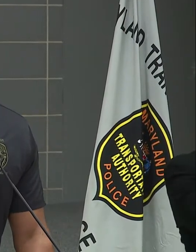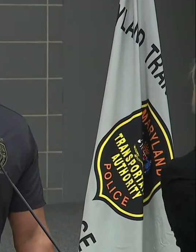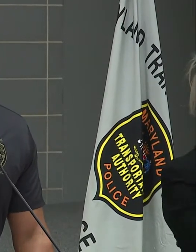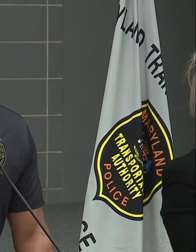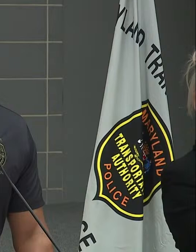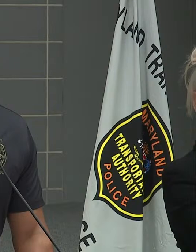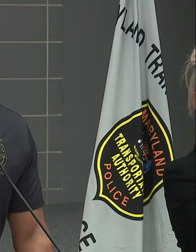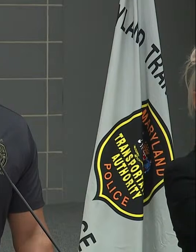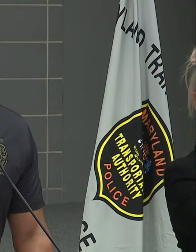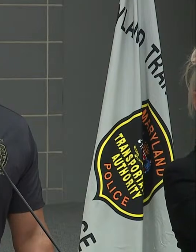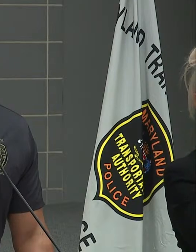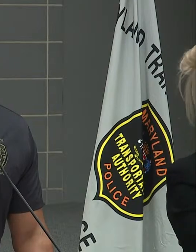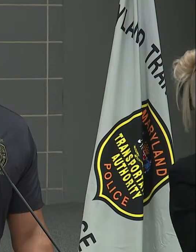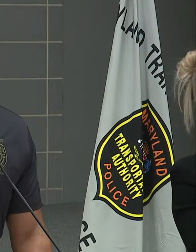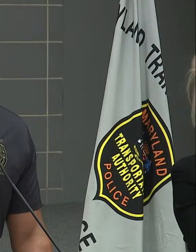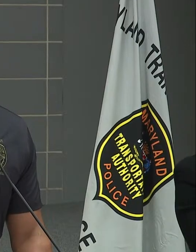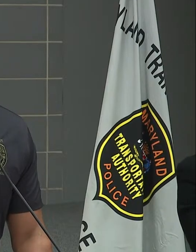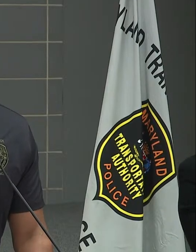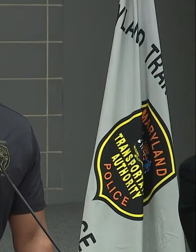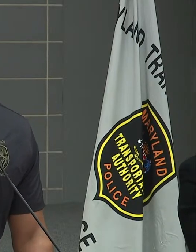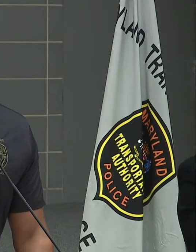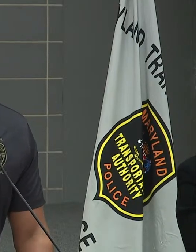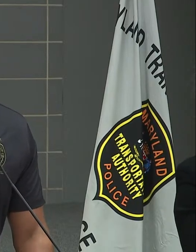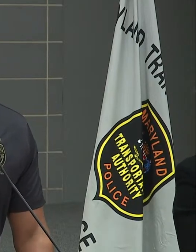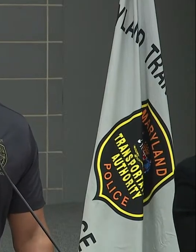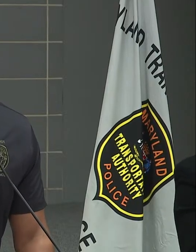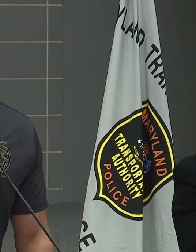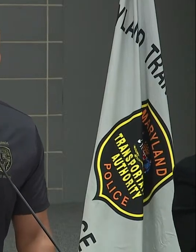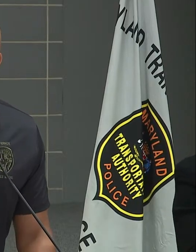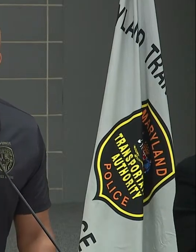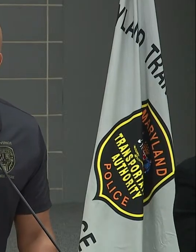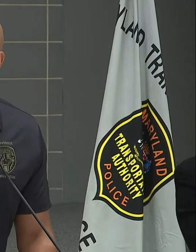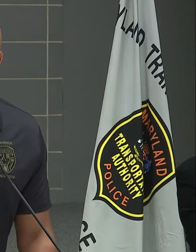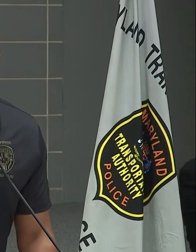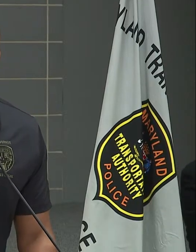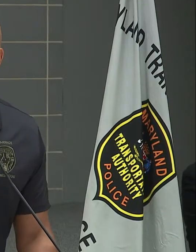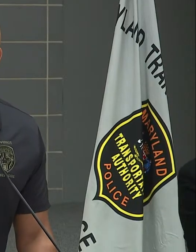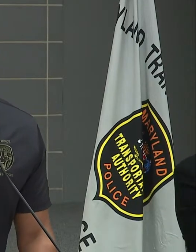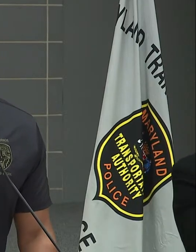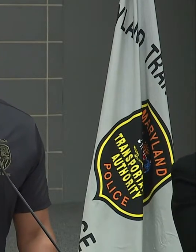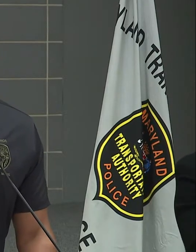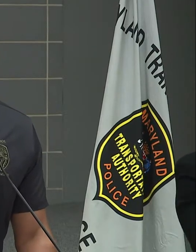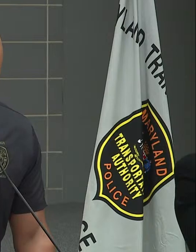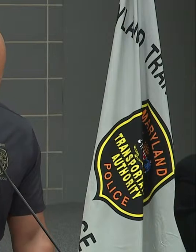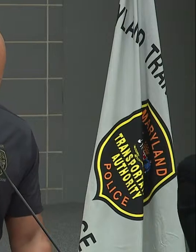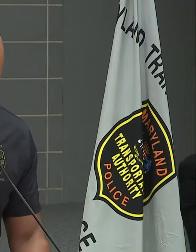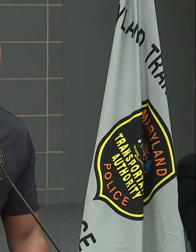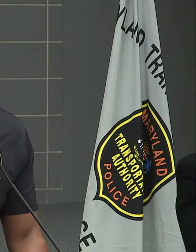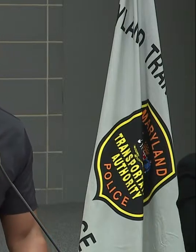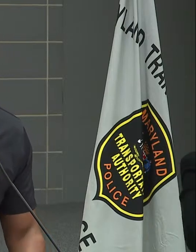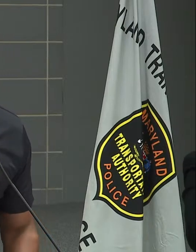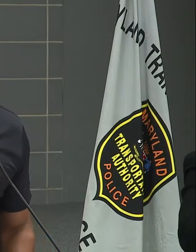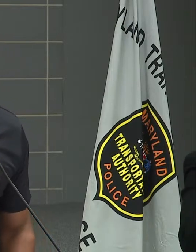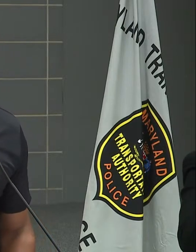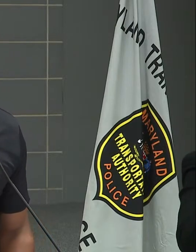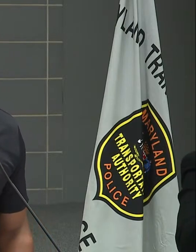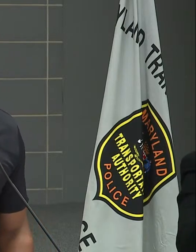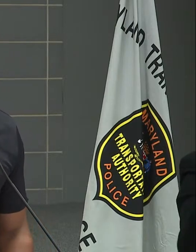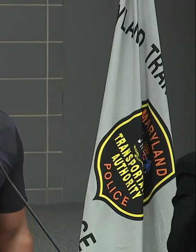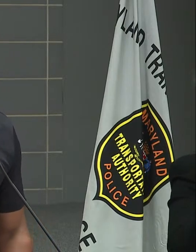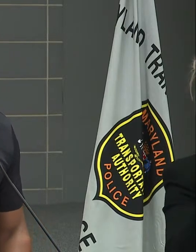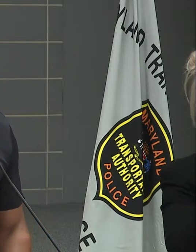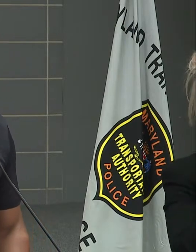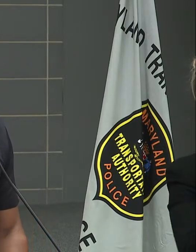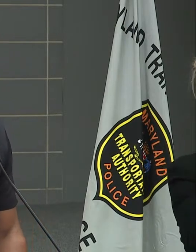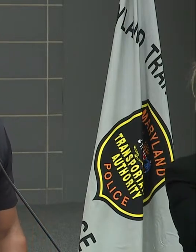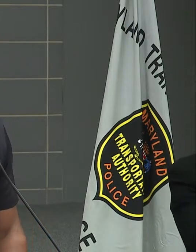be not just impressed, but thankful for the work that has happened with Unified Command of getting the containers off of the dolly.